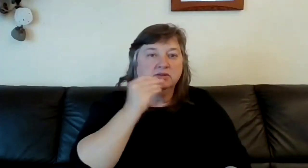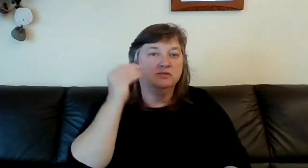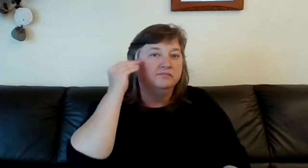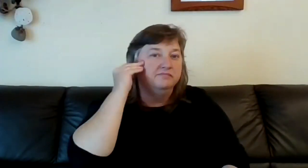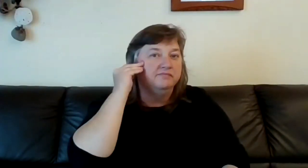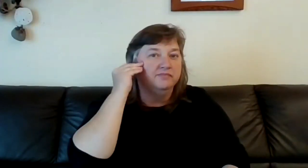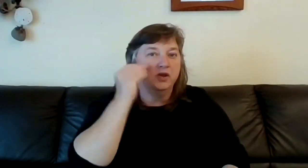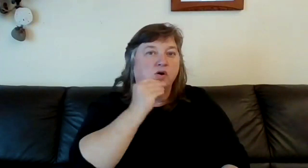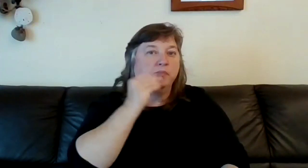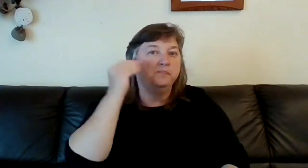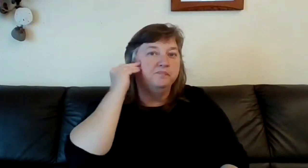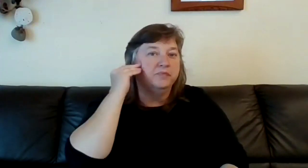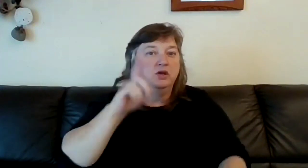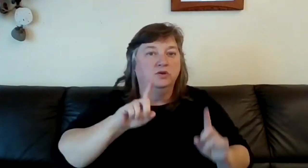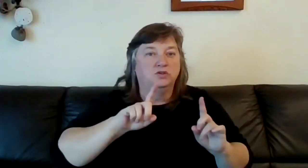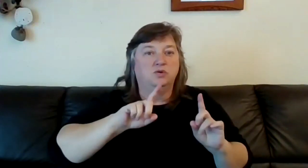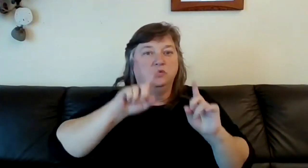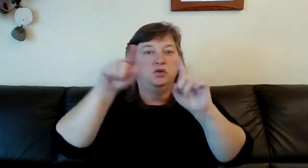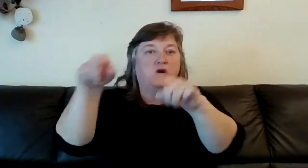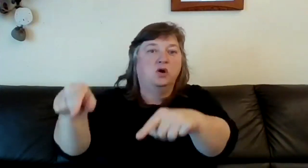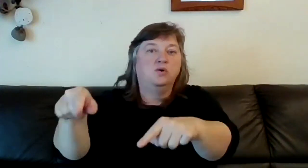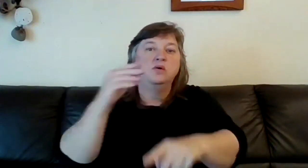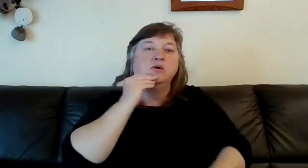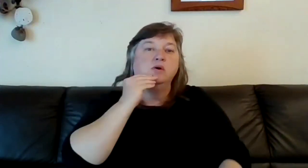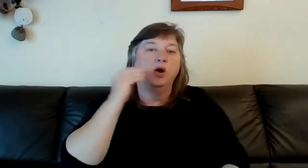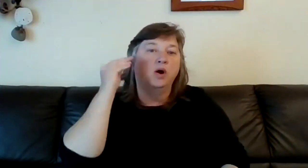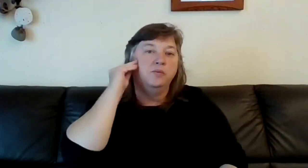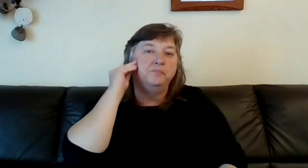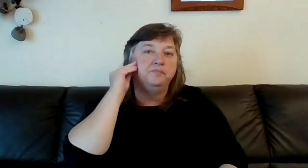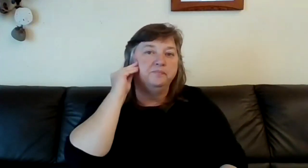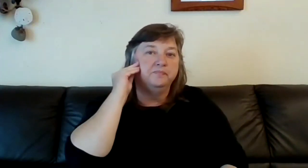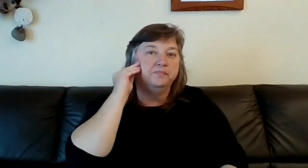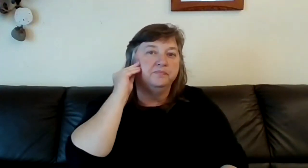to home. So you go home.